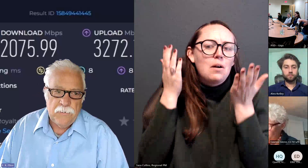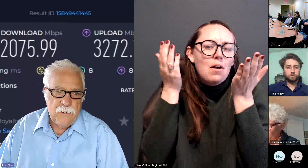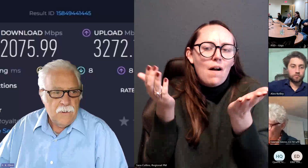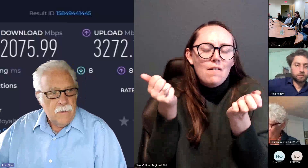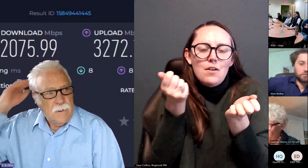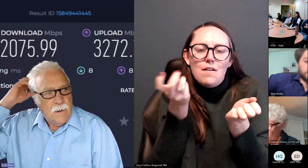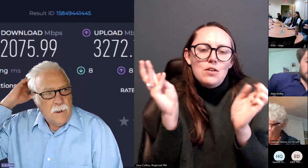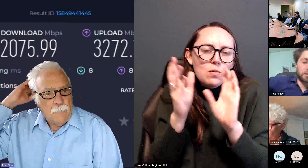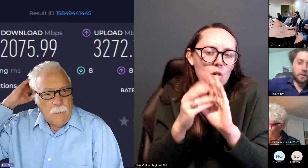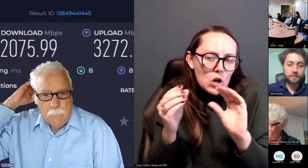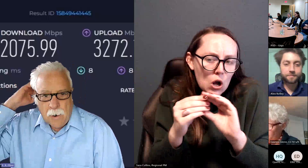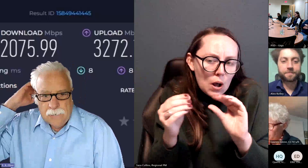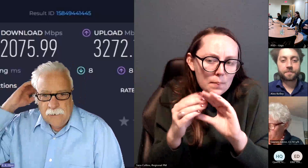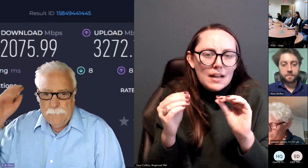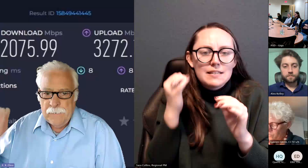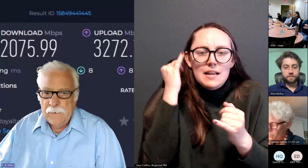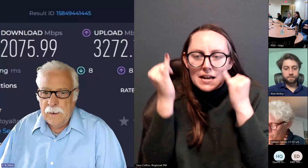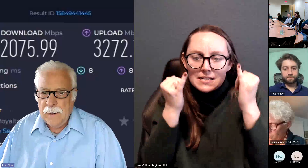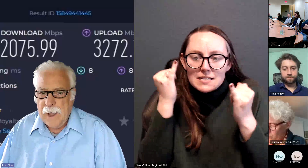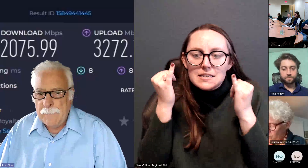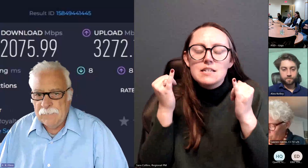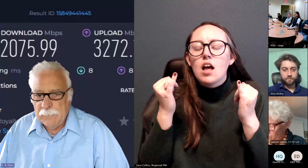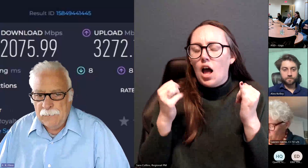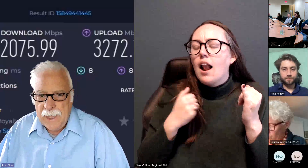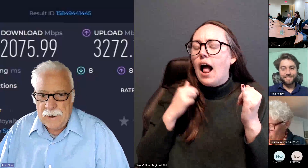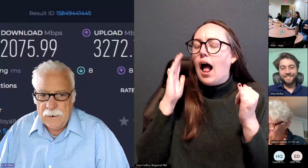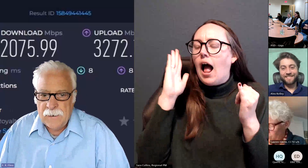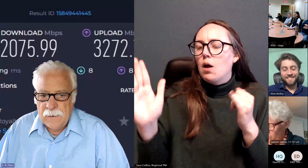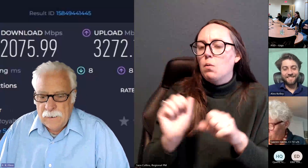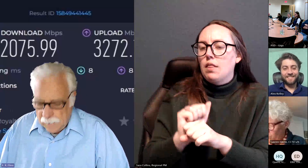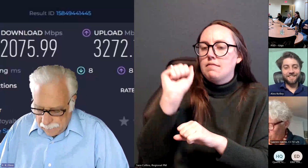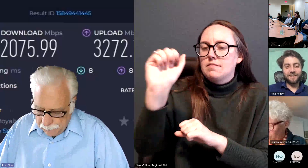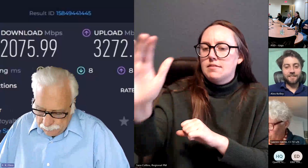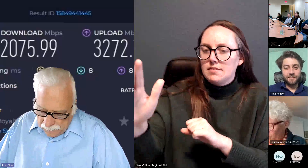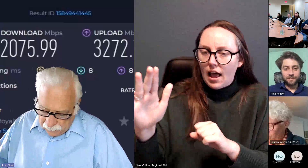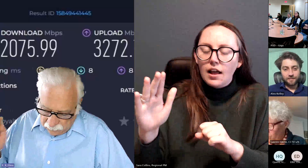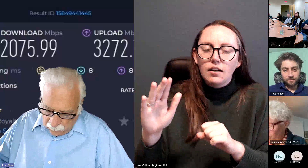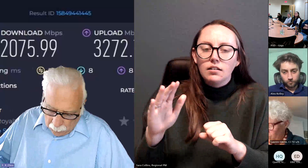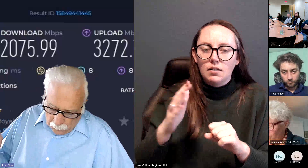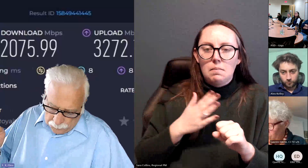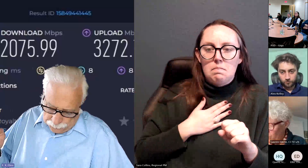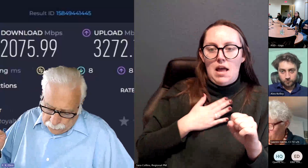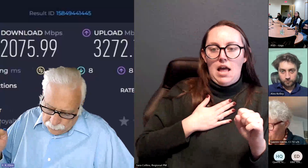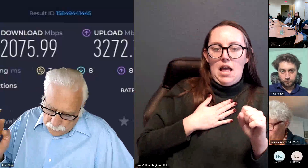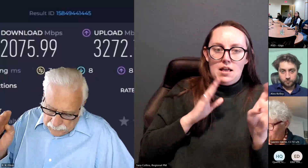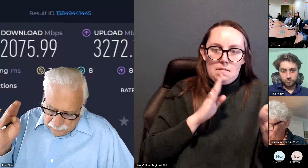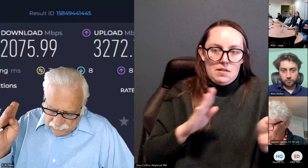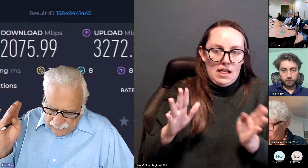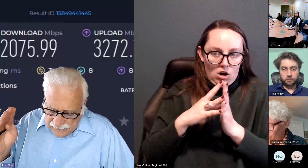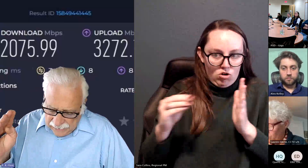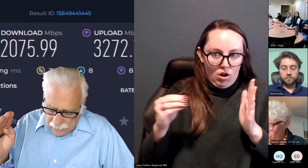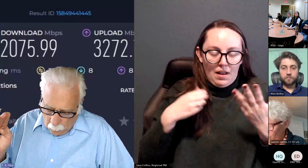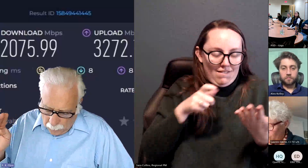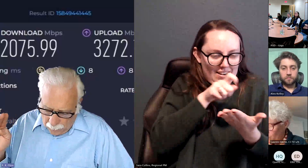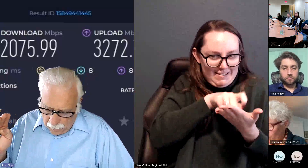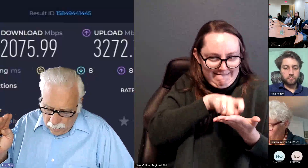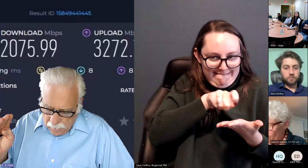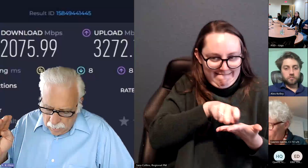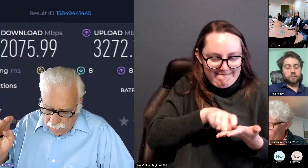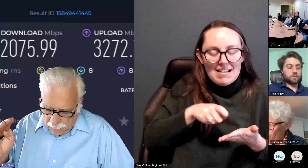you with my marked up copy of the plan. So taking it